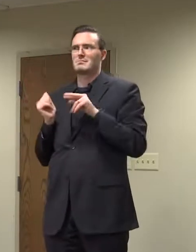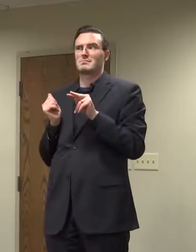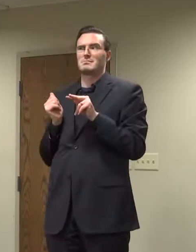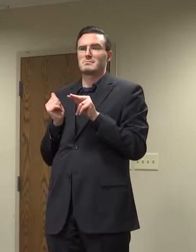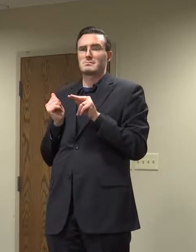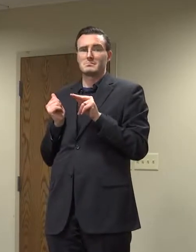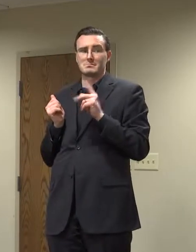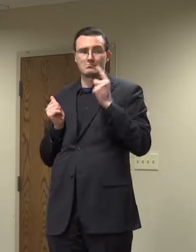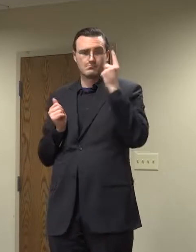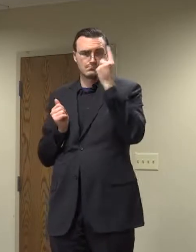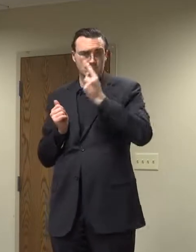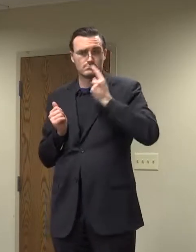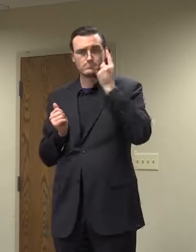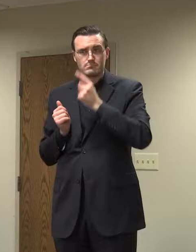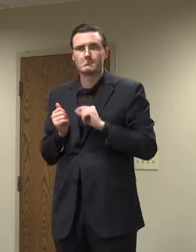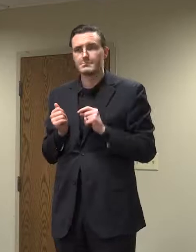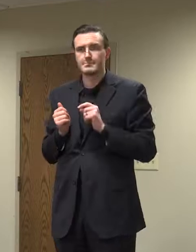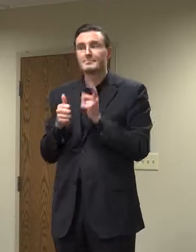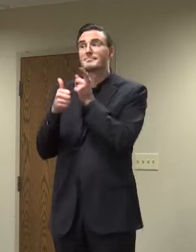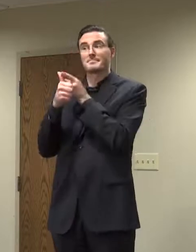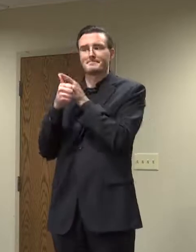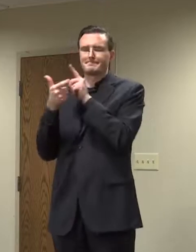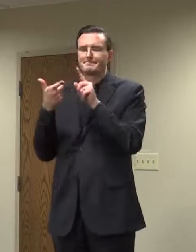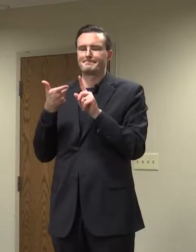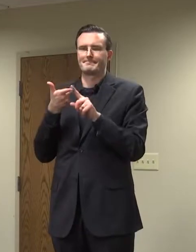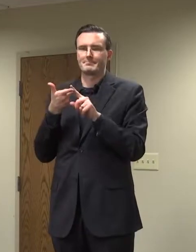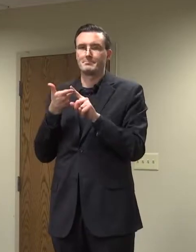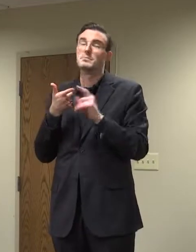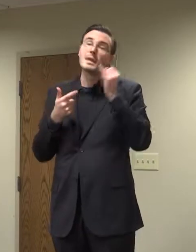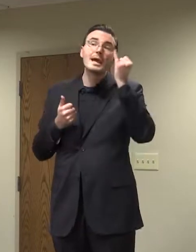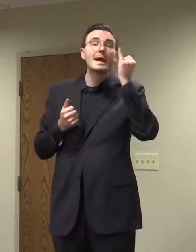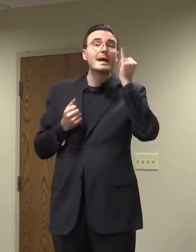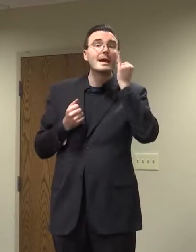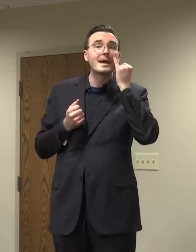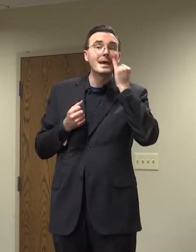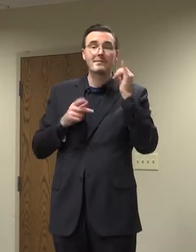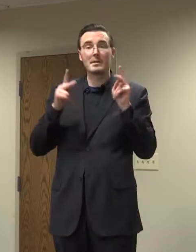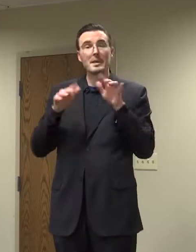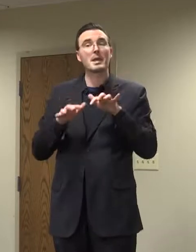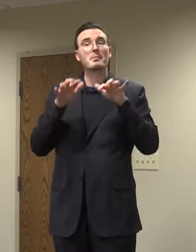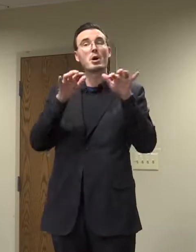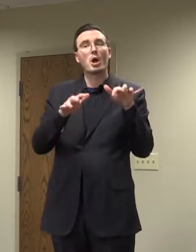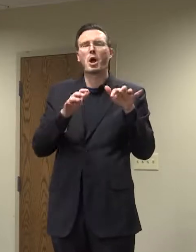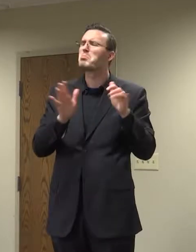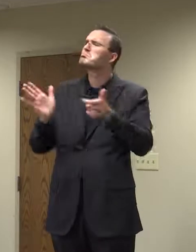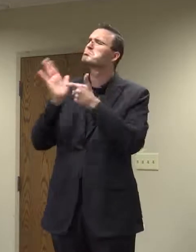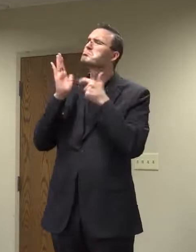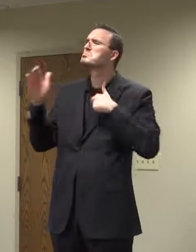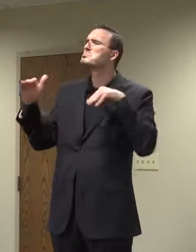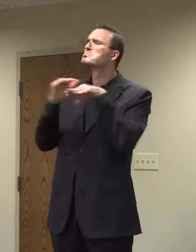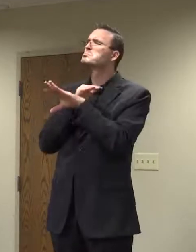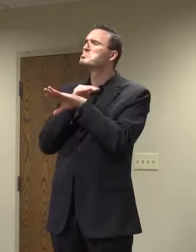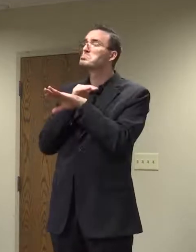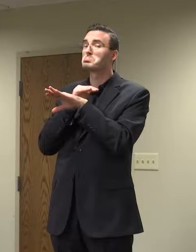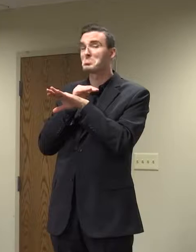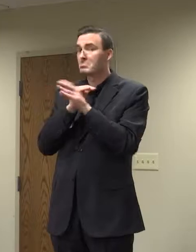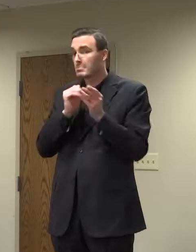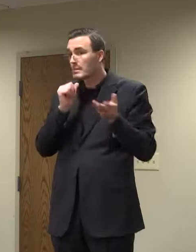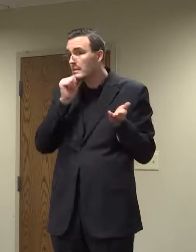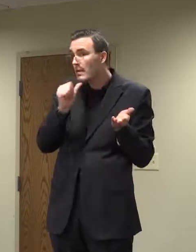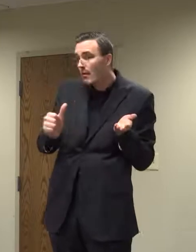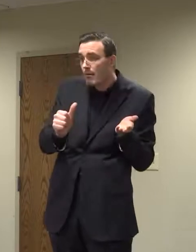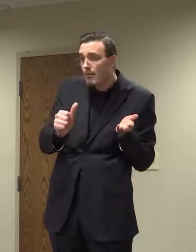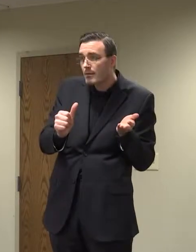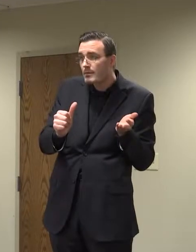I come back, if there's no demand for indoor, then these businesses would not stay open. And so when I see the number